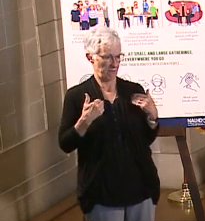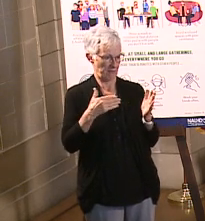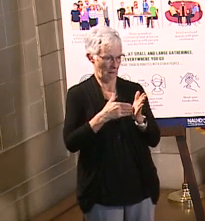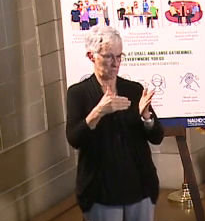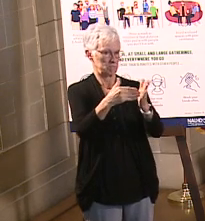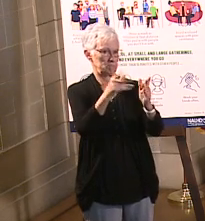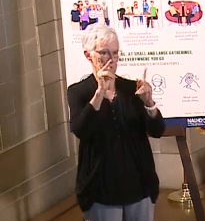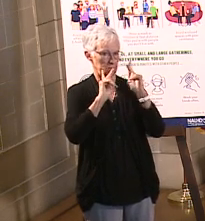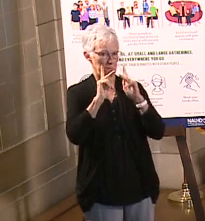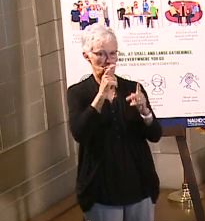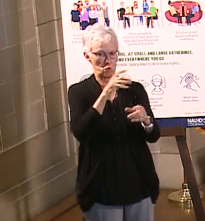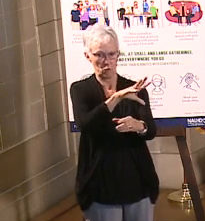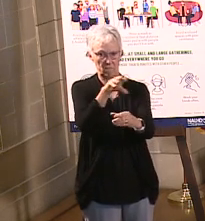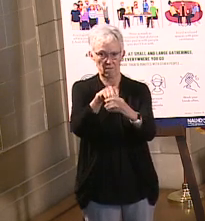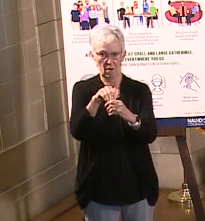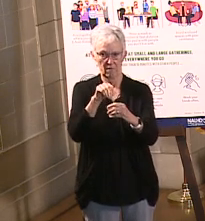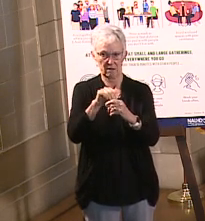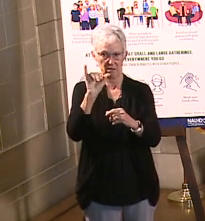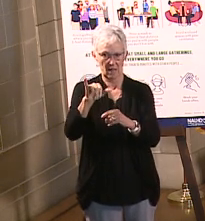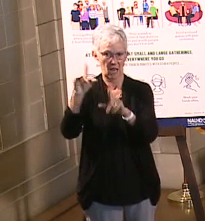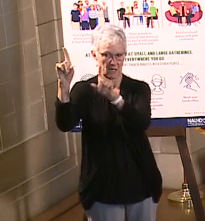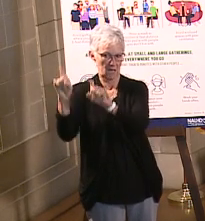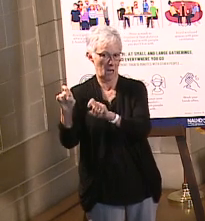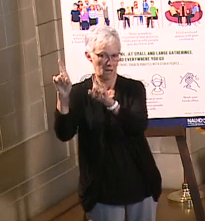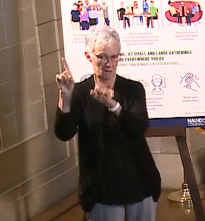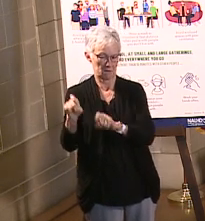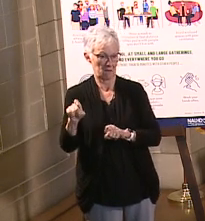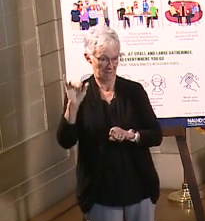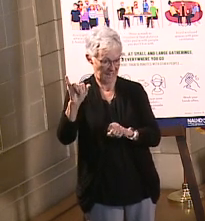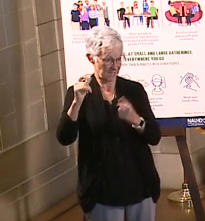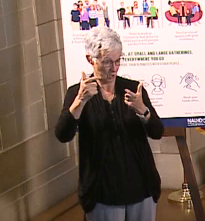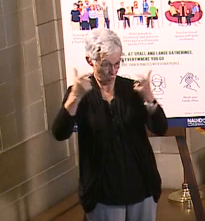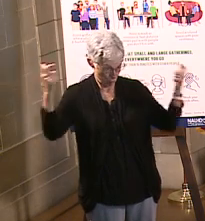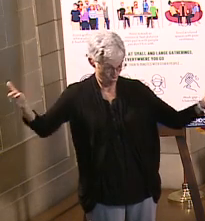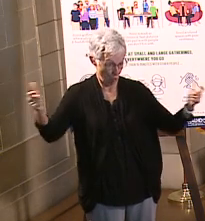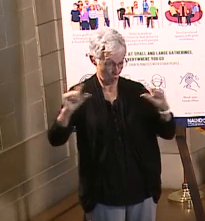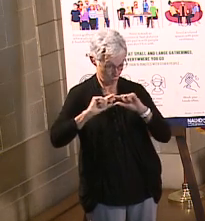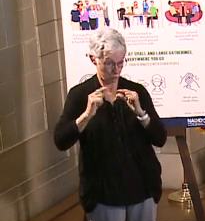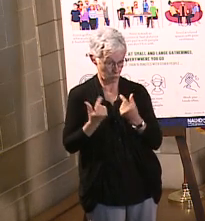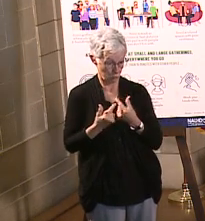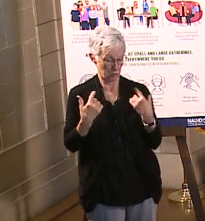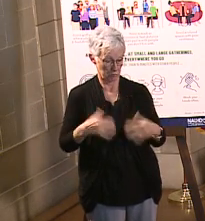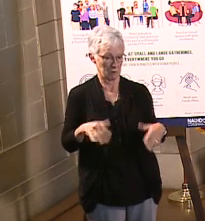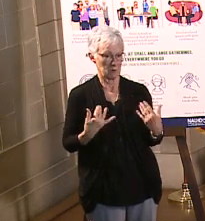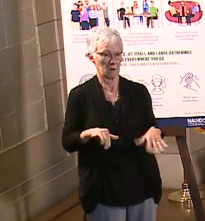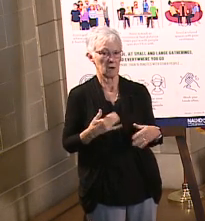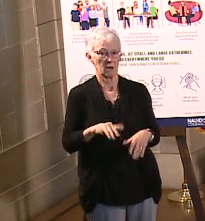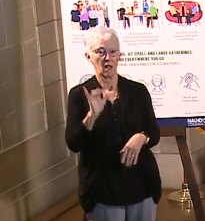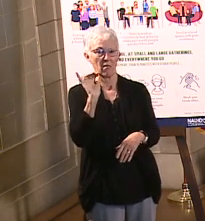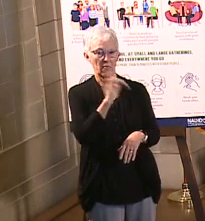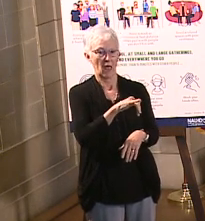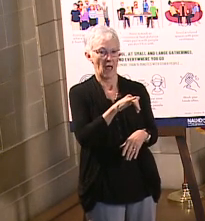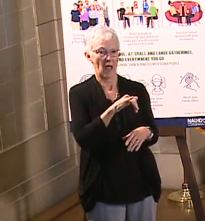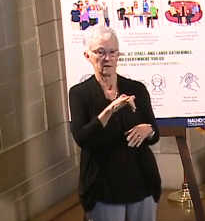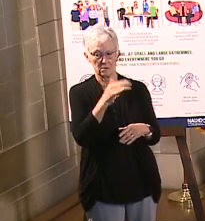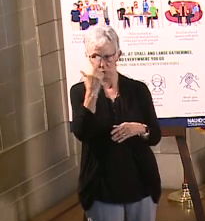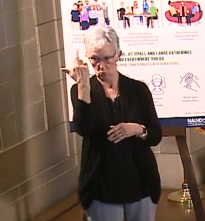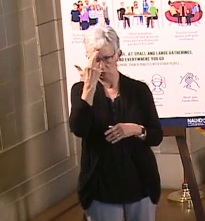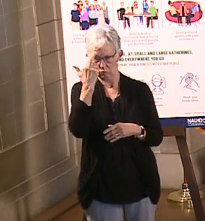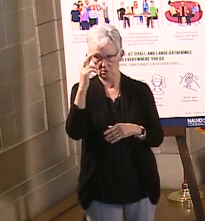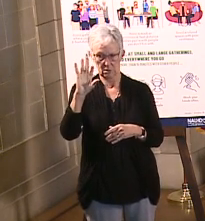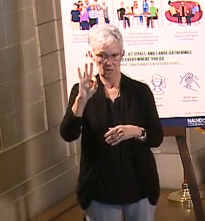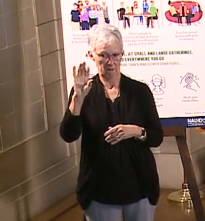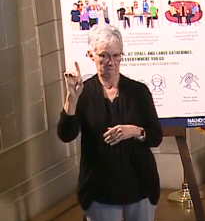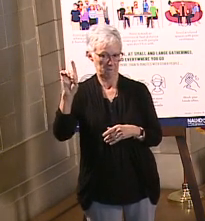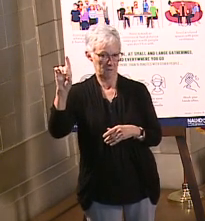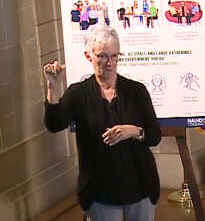larger than what would normally be done for this kind of drug or vaccine. And that is what is allowing the FDA to really collect a